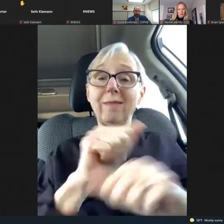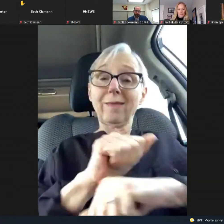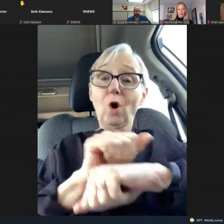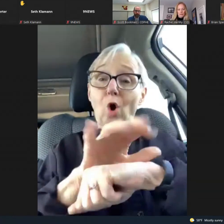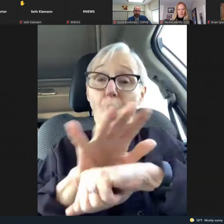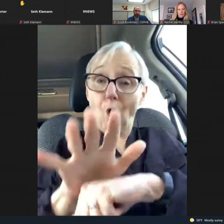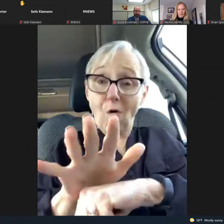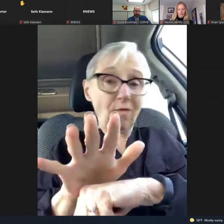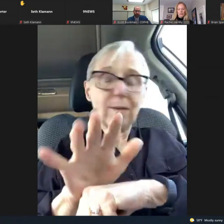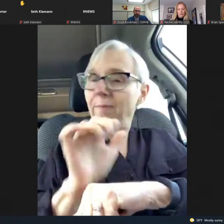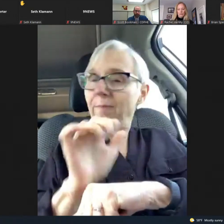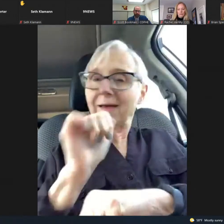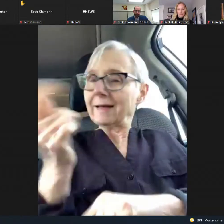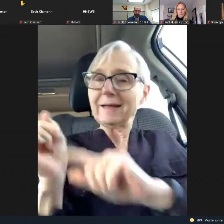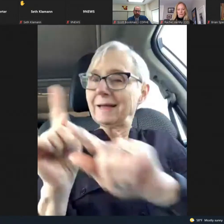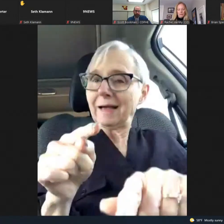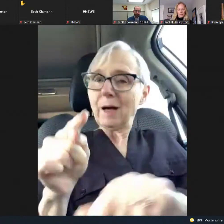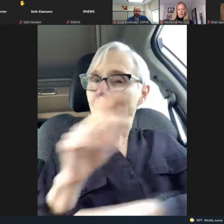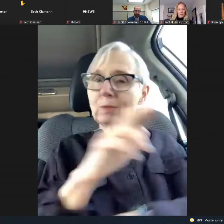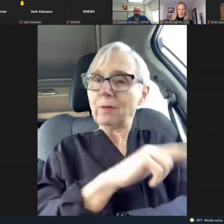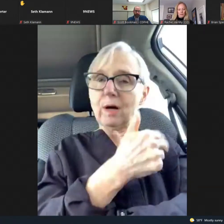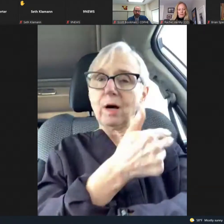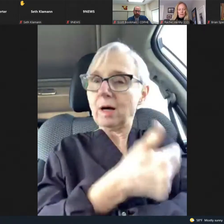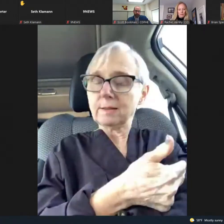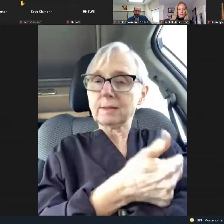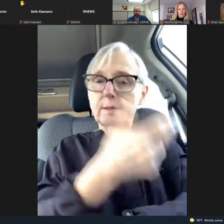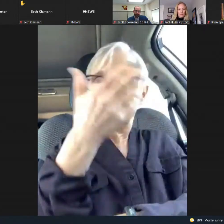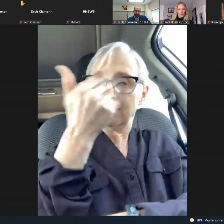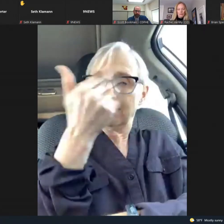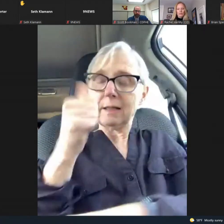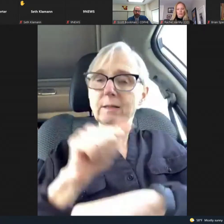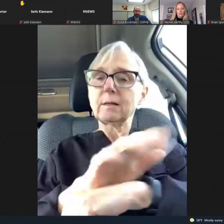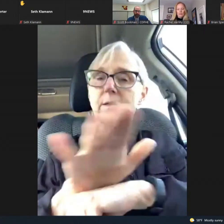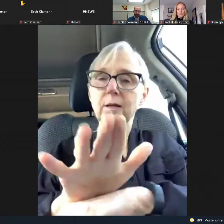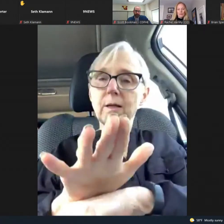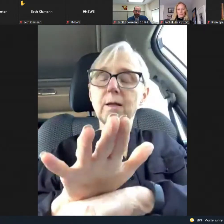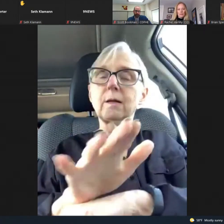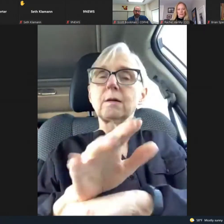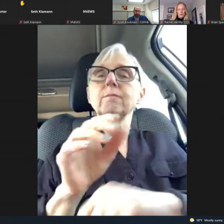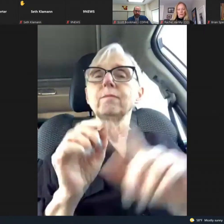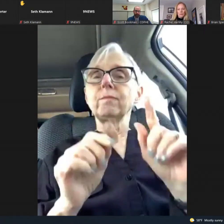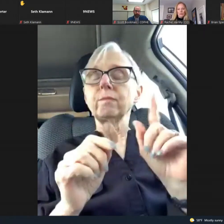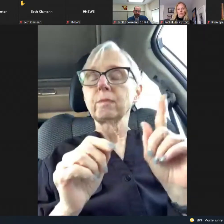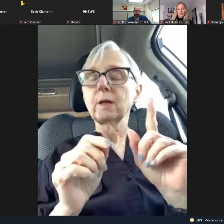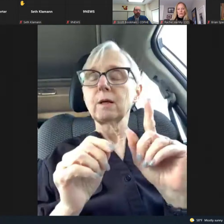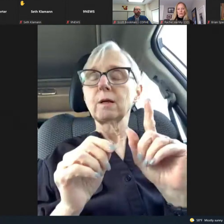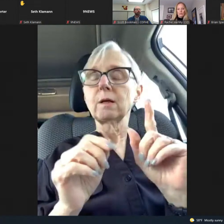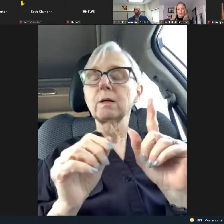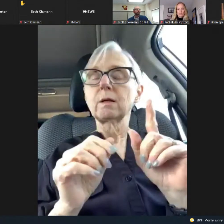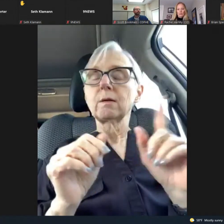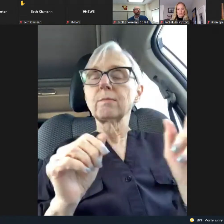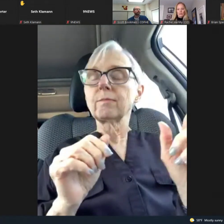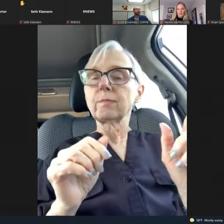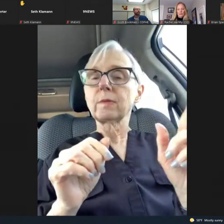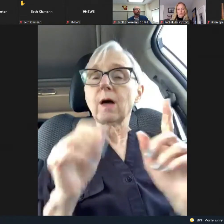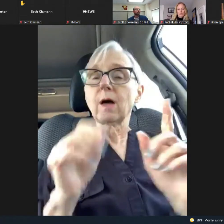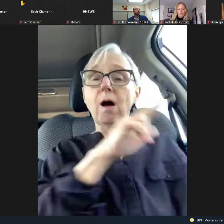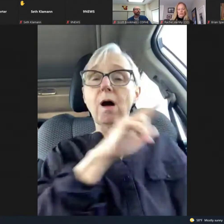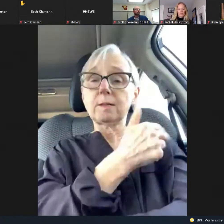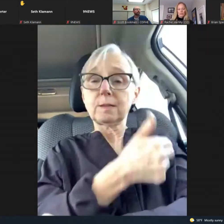due to COVID, hospitalizations have always been the key metric for cities, the state,